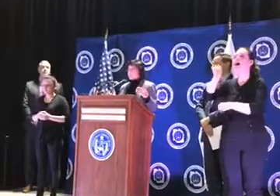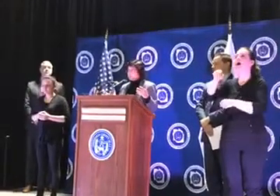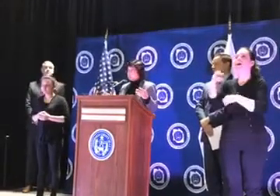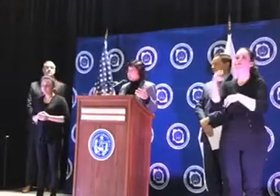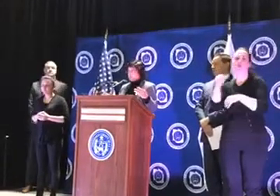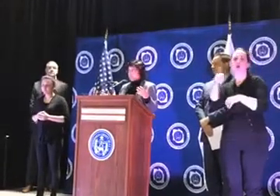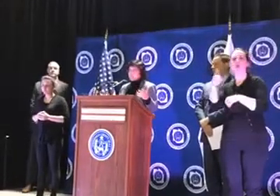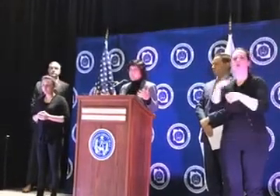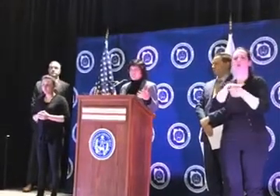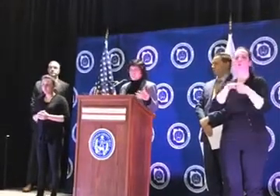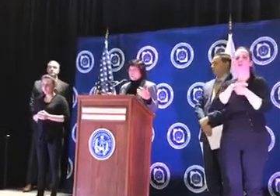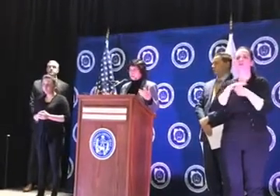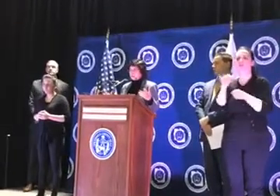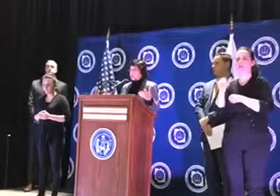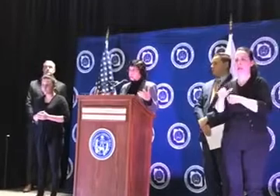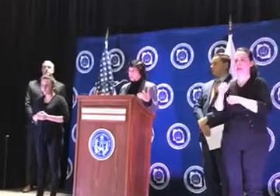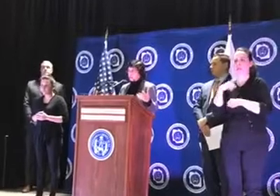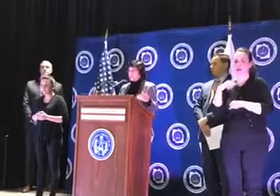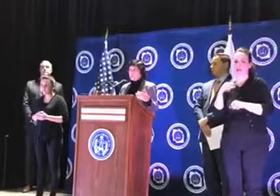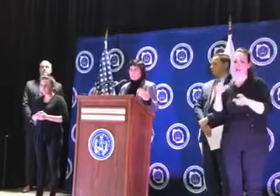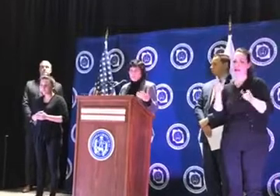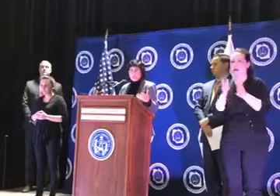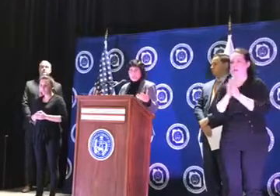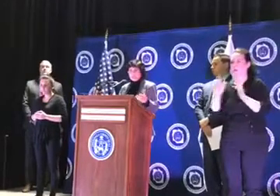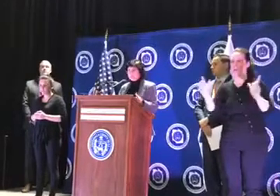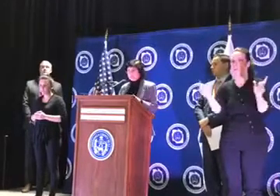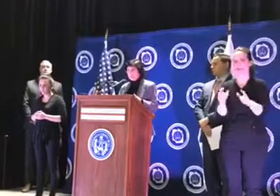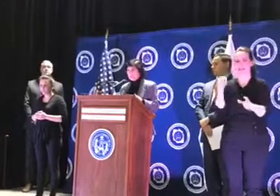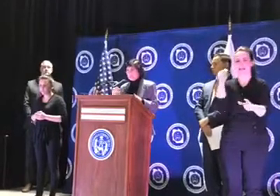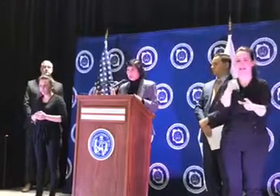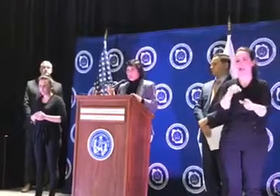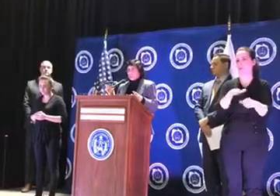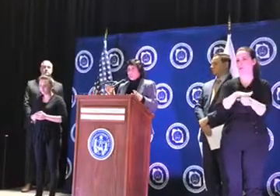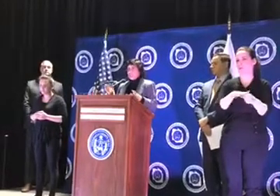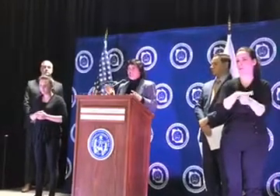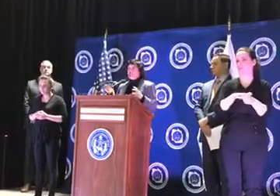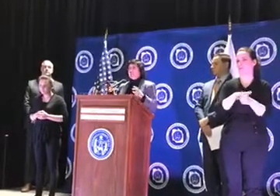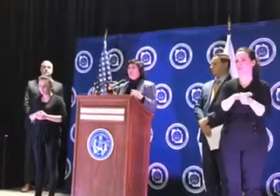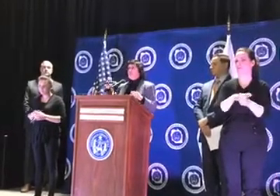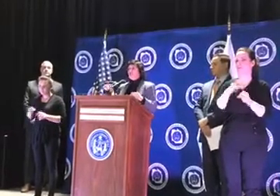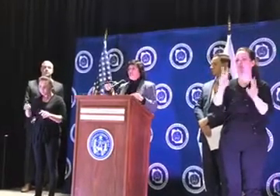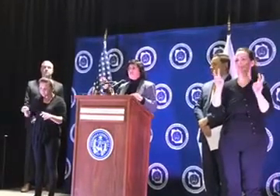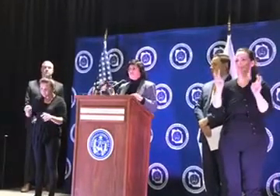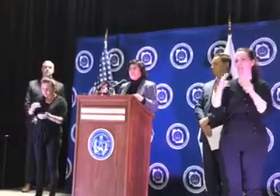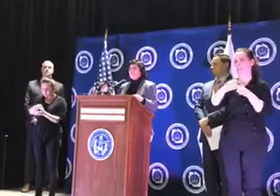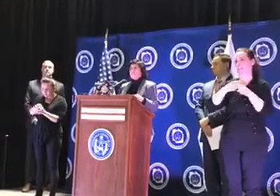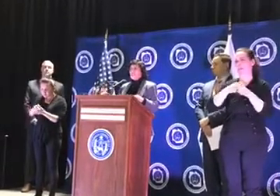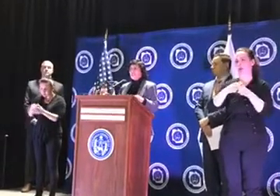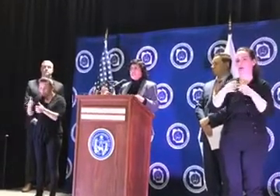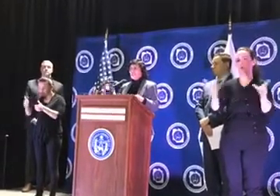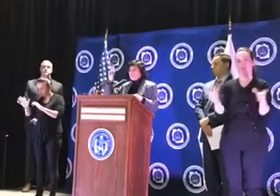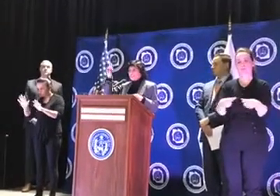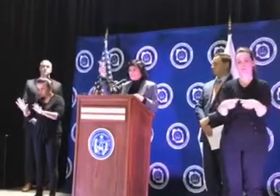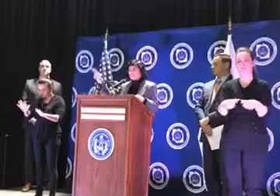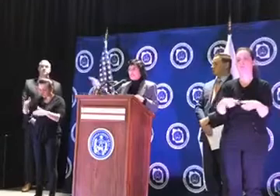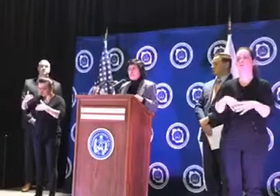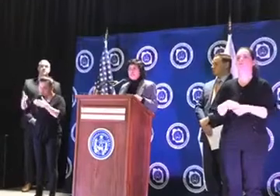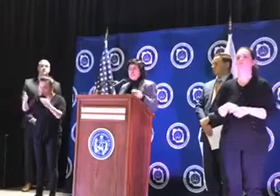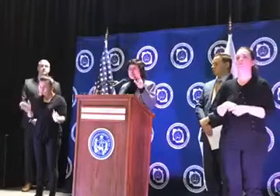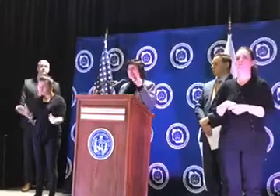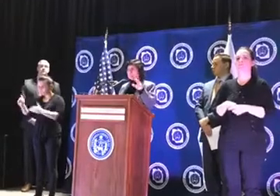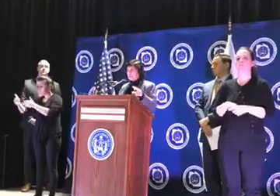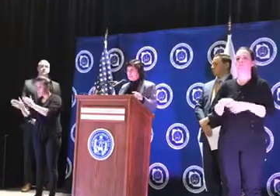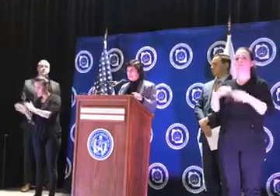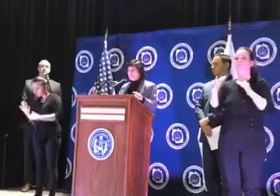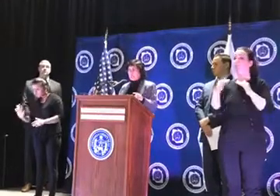we have not seen that. So far, we have been fortunate, but it may come. And then we go to their friends and family and then try to find